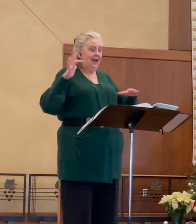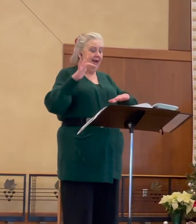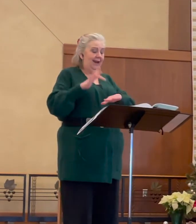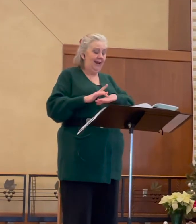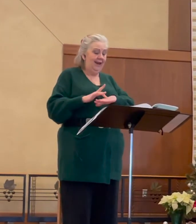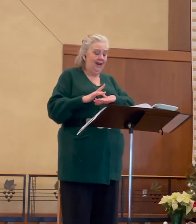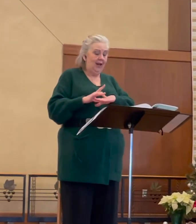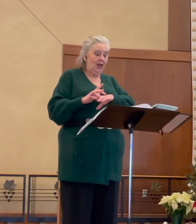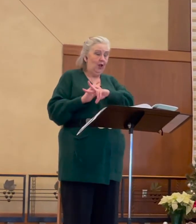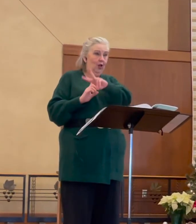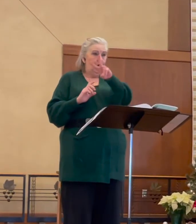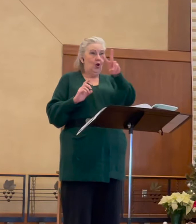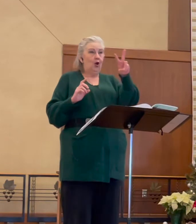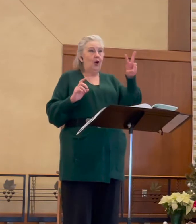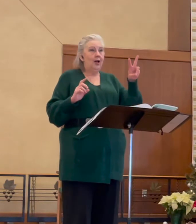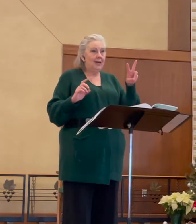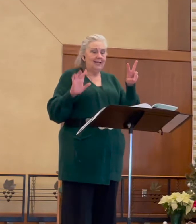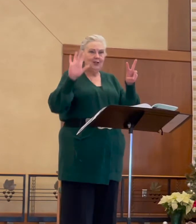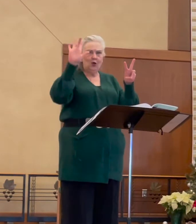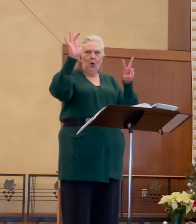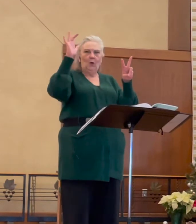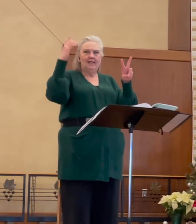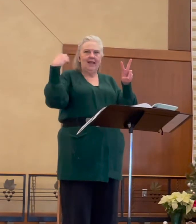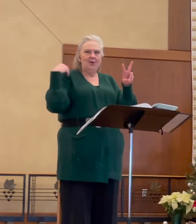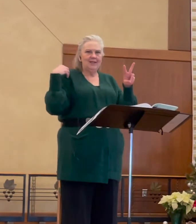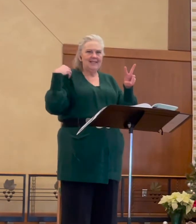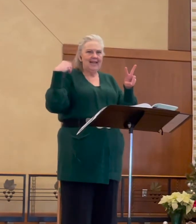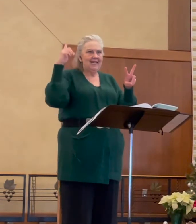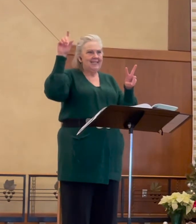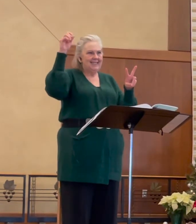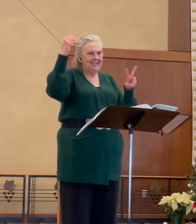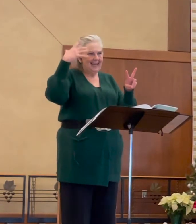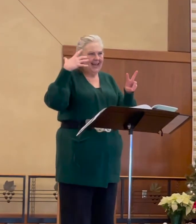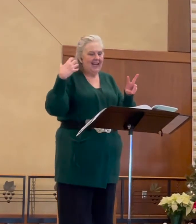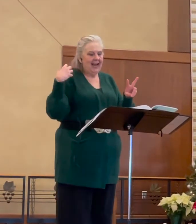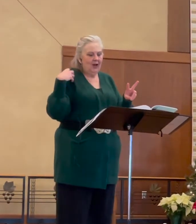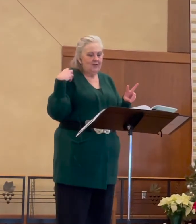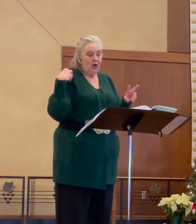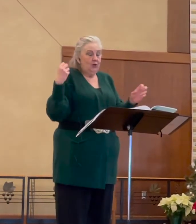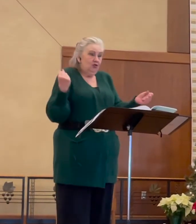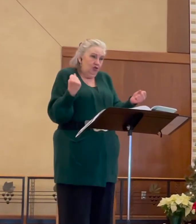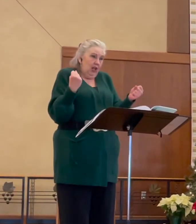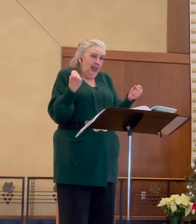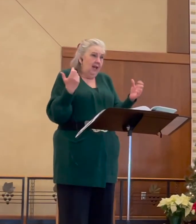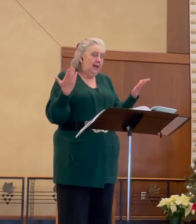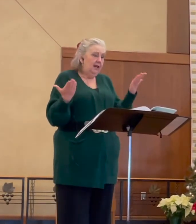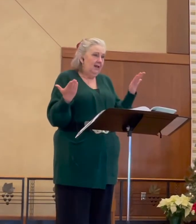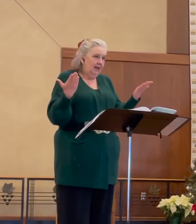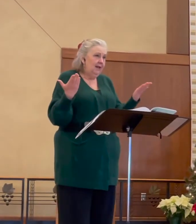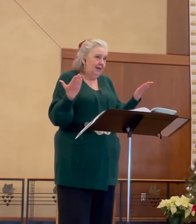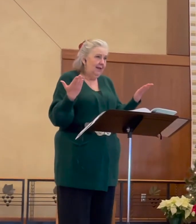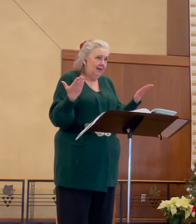our windows, and it is golden outside. The sun is up. A little chilly, perhaps.